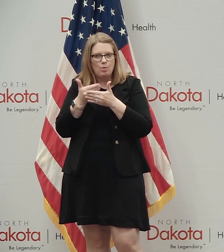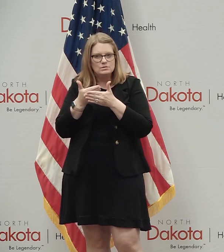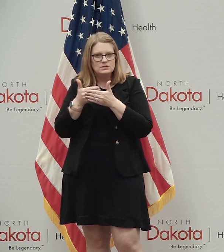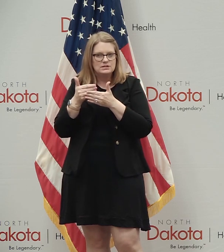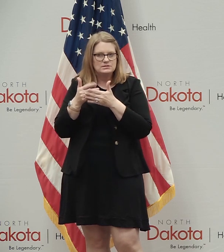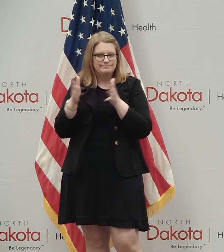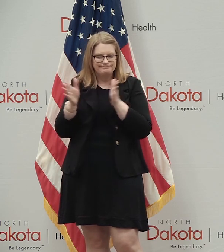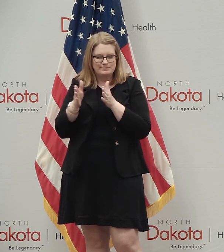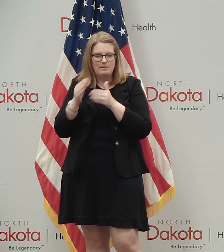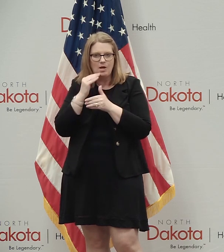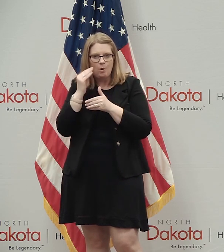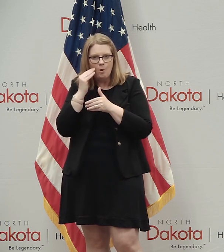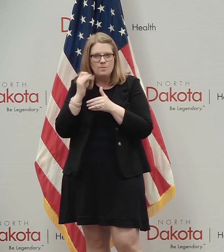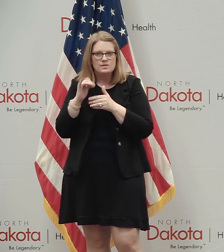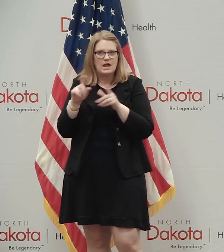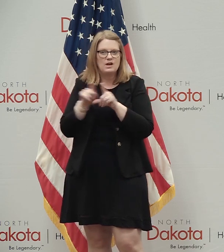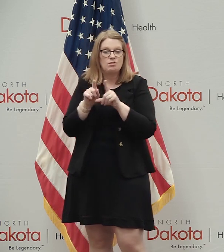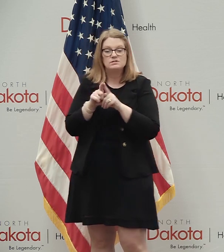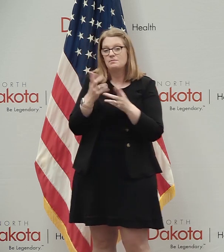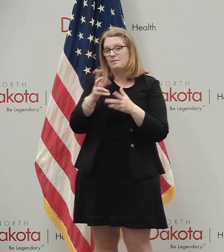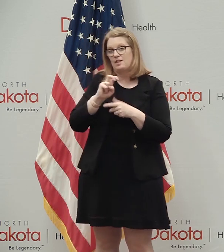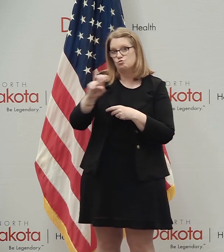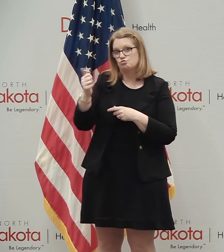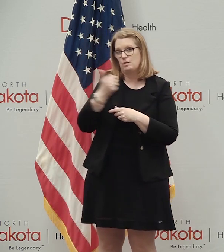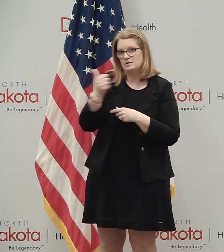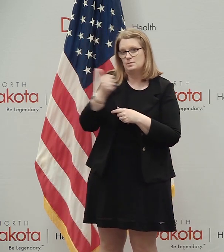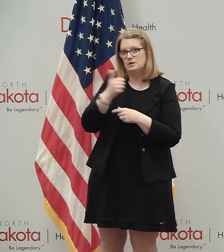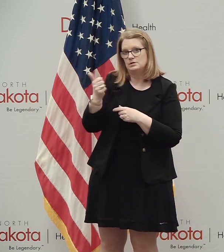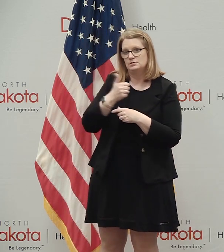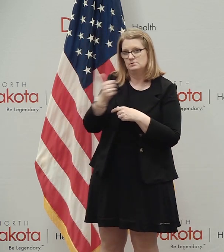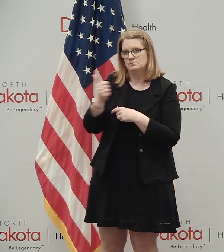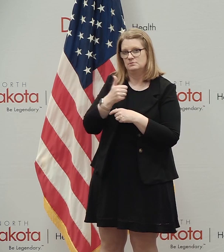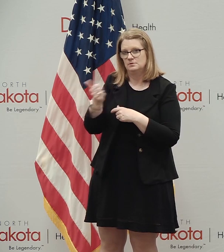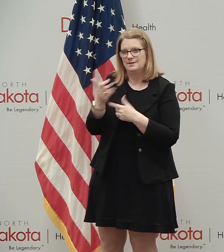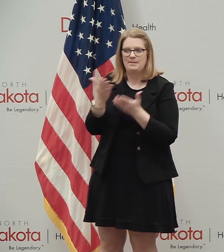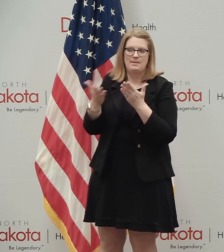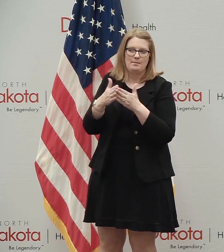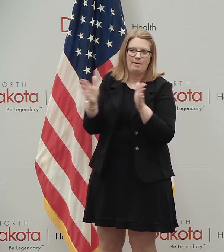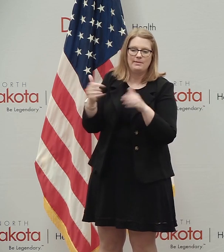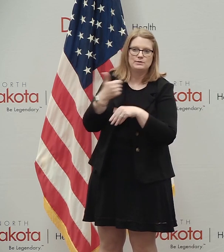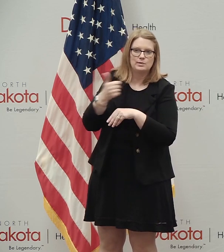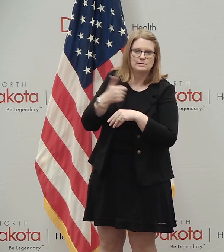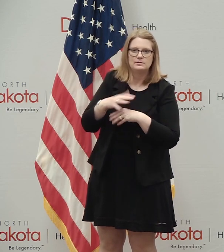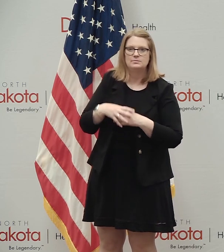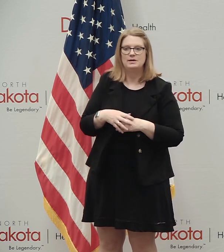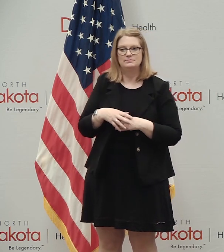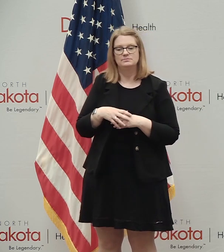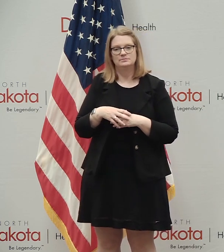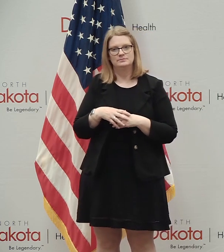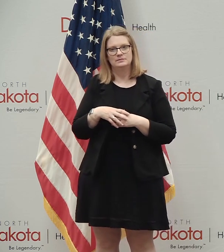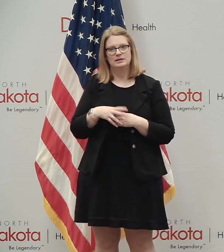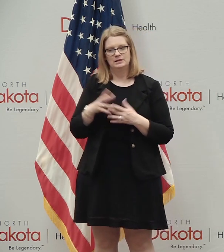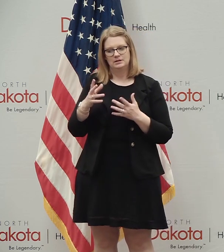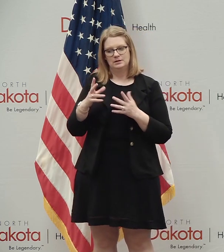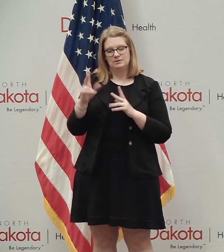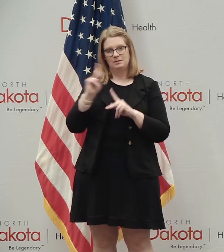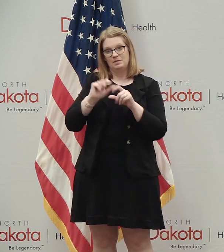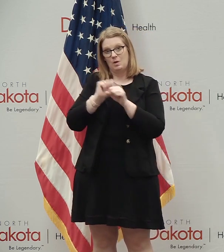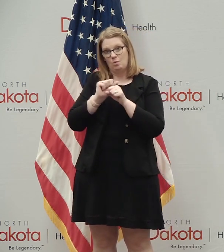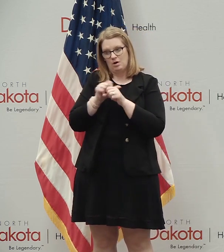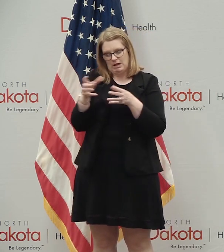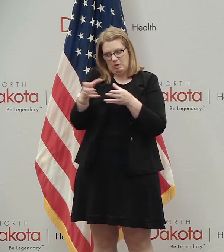that this virus does not discriminate by race or ethnicity, but it is more transmissible for people that work in close